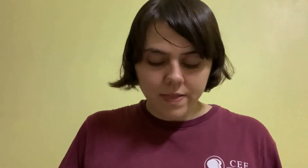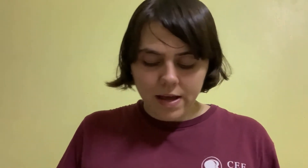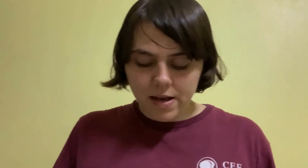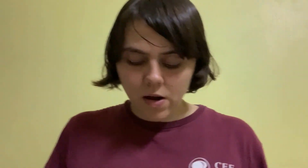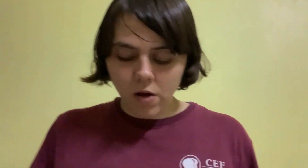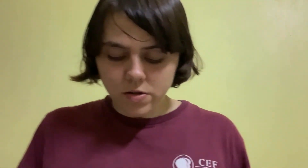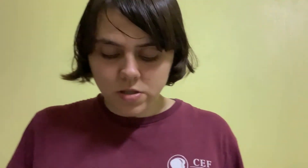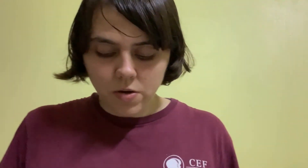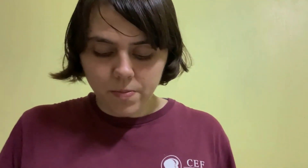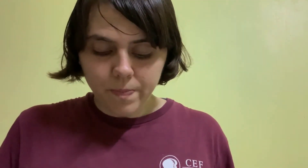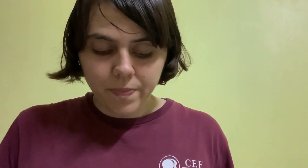then also,